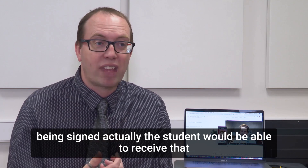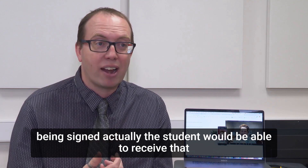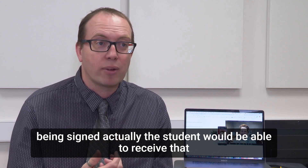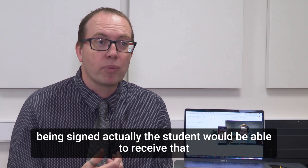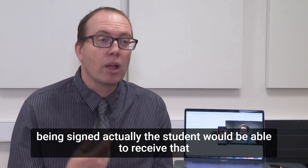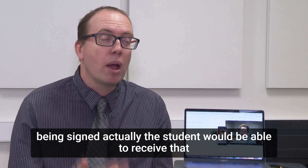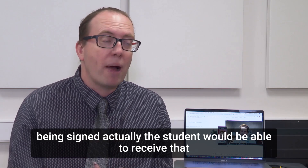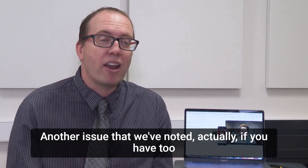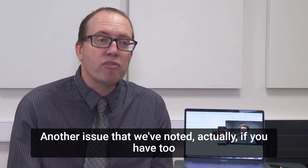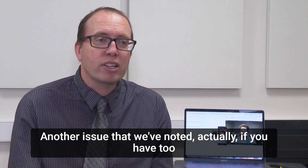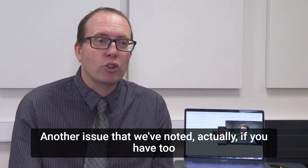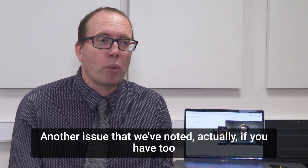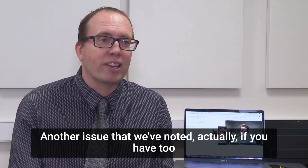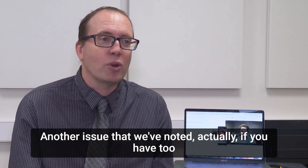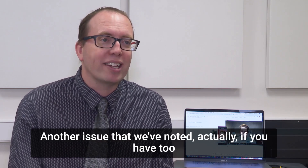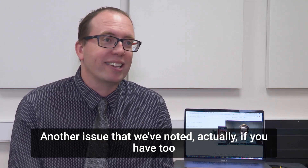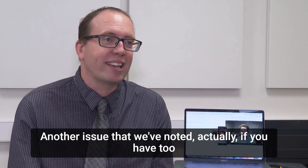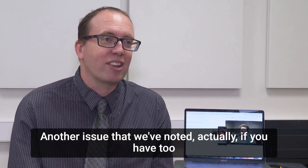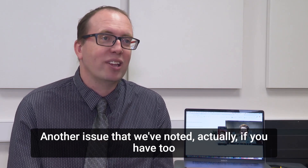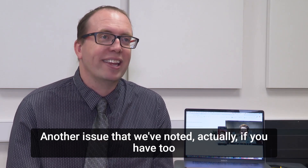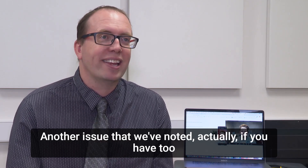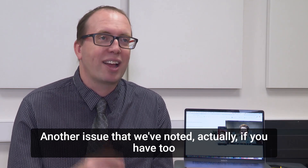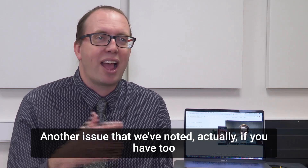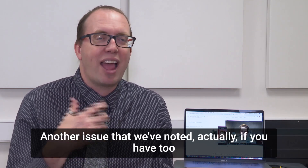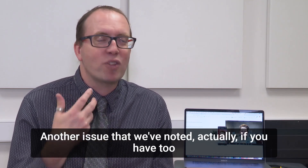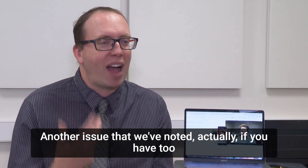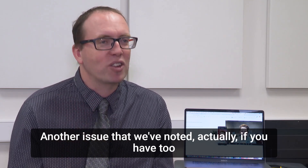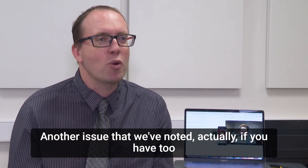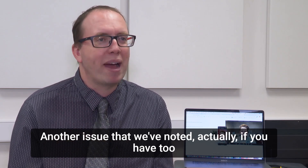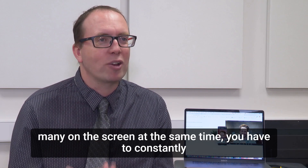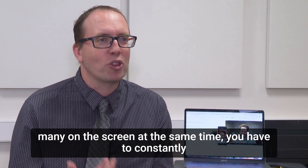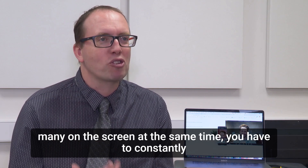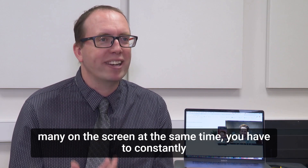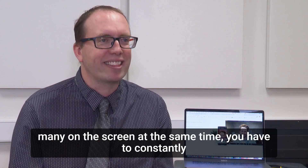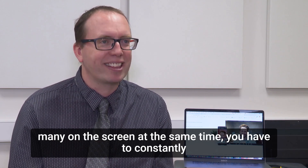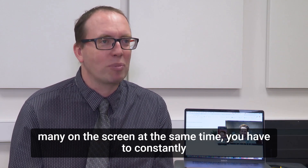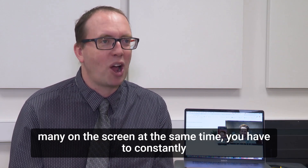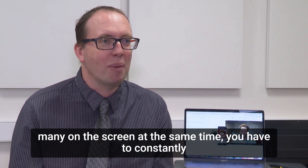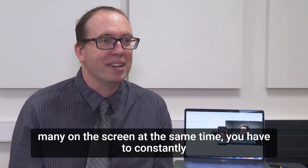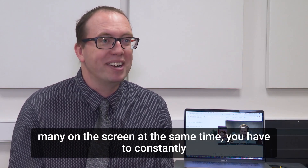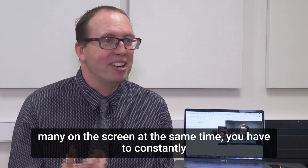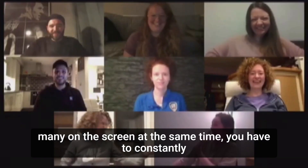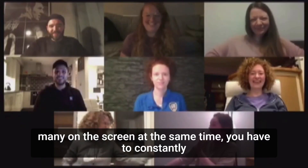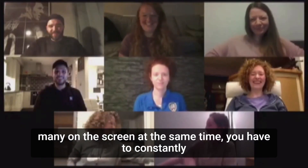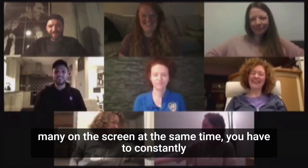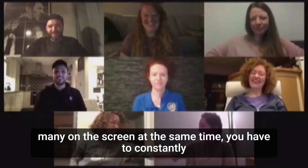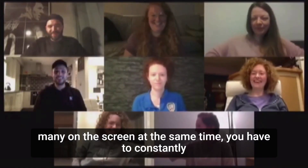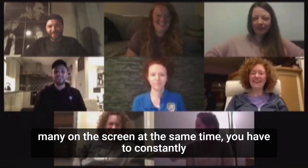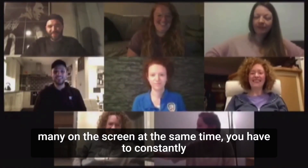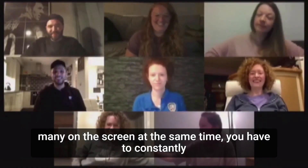that. But another issue that we've noticed is actually if you have too many on the screen at the same time, you have to constantly